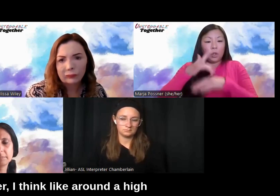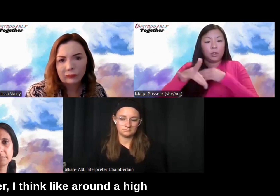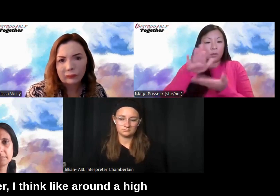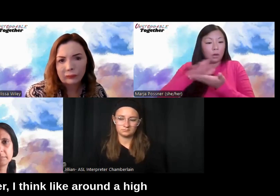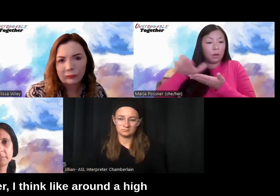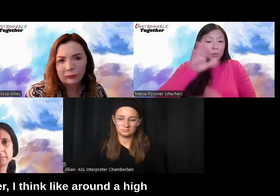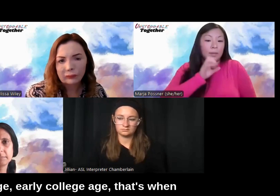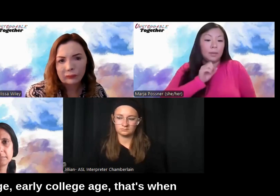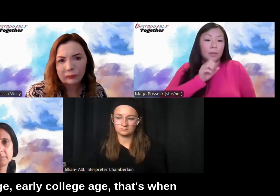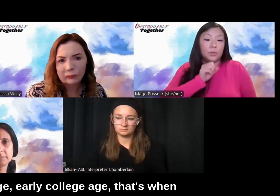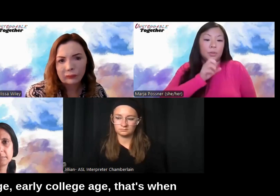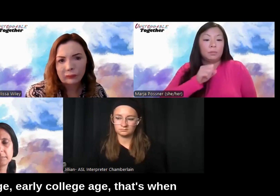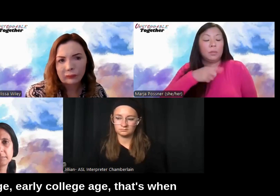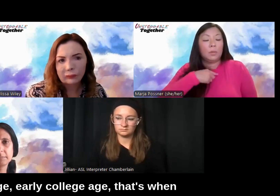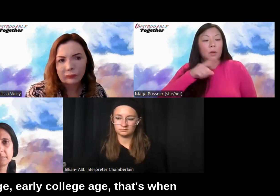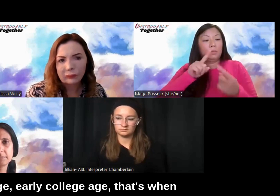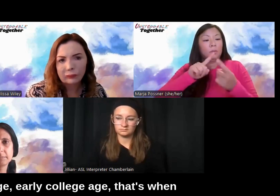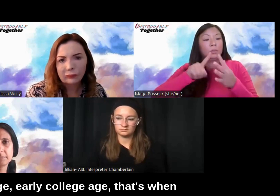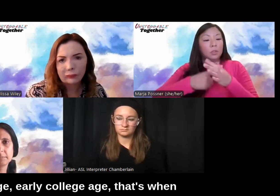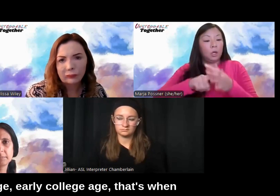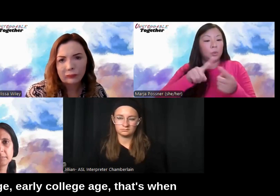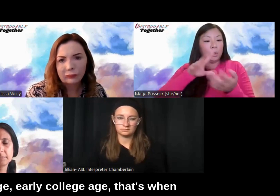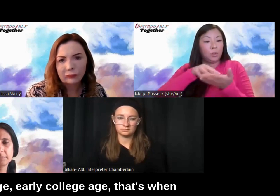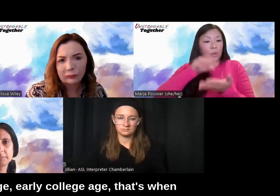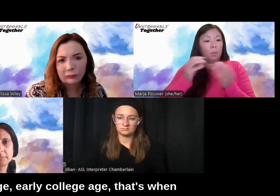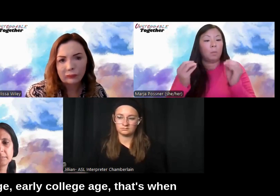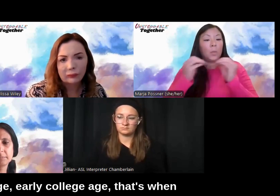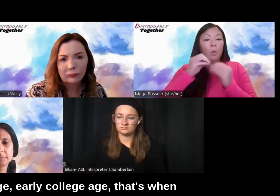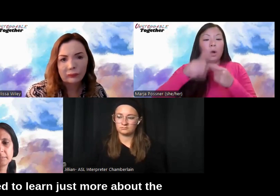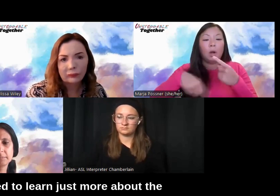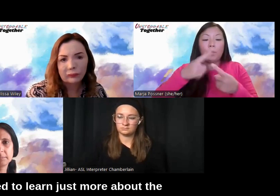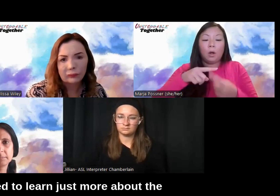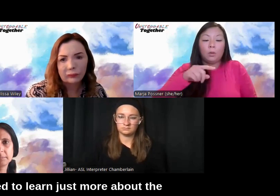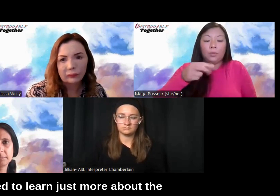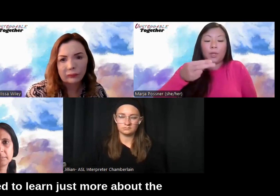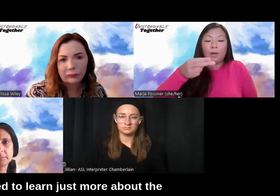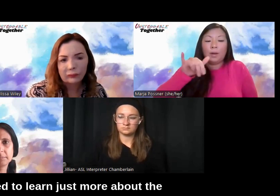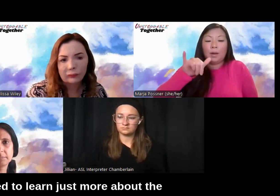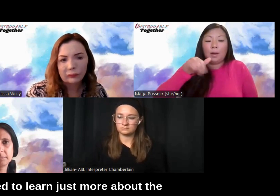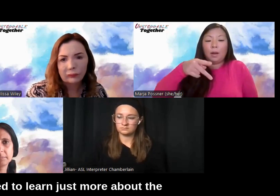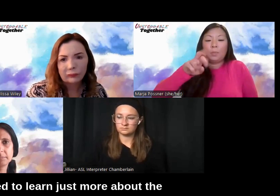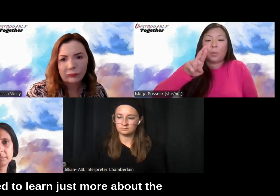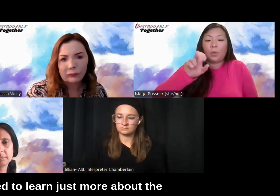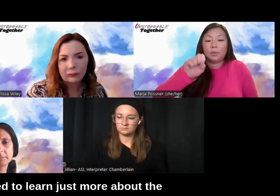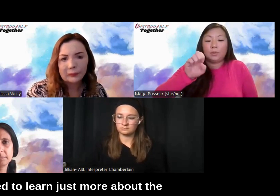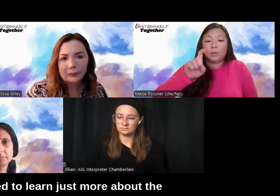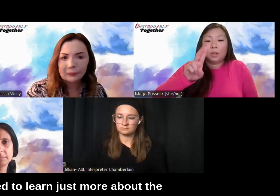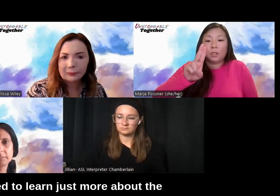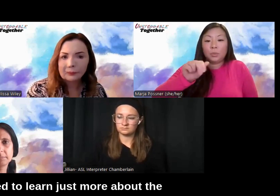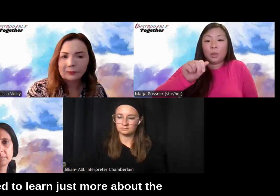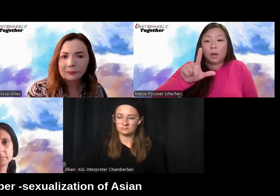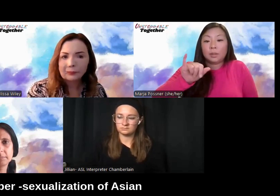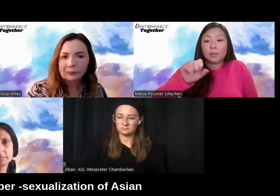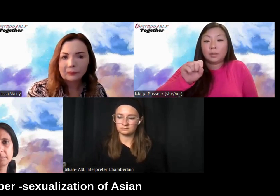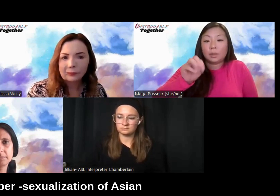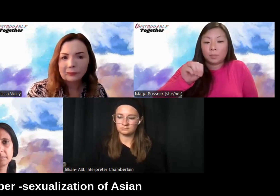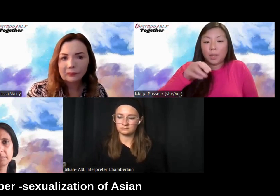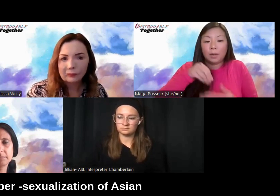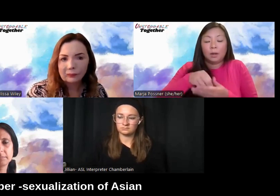I think like around a high school age, early college age, that's when I started to learn just more about